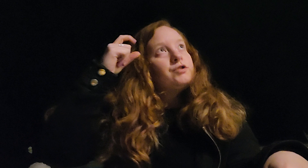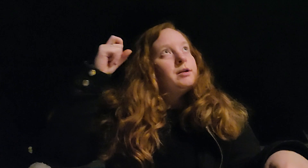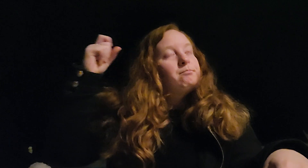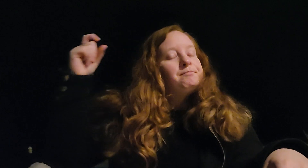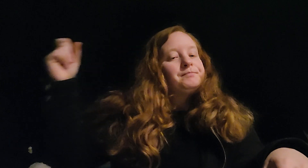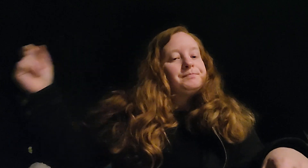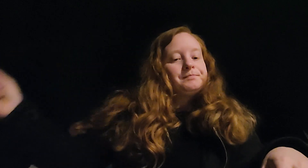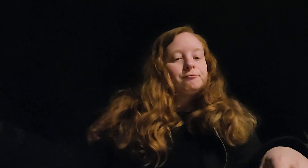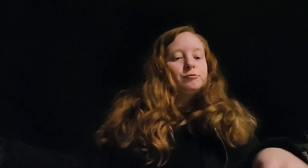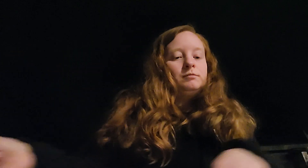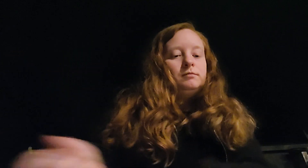dream.